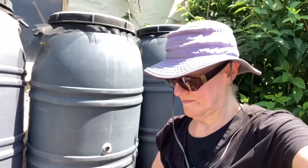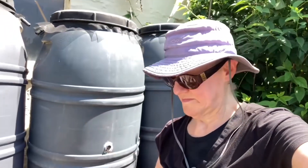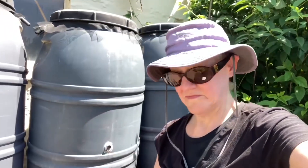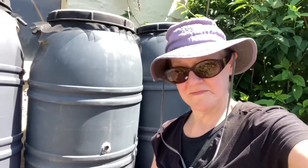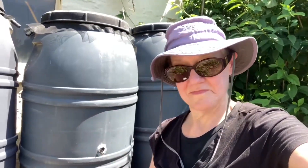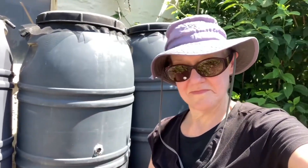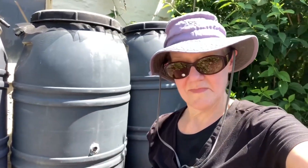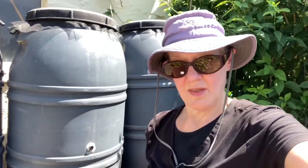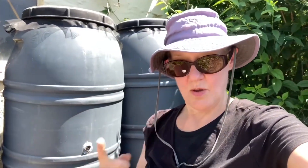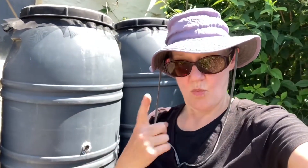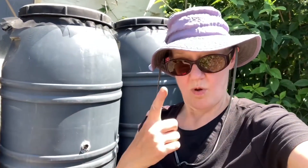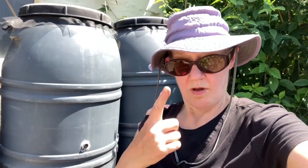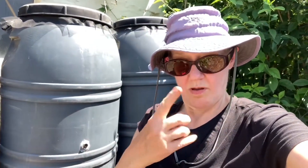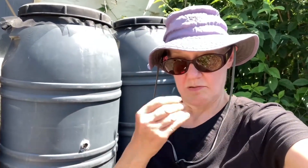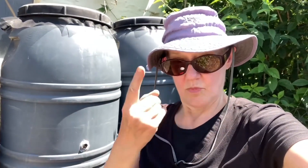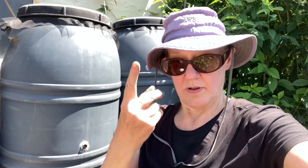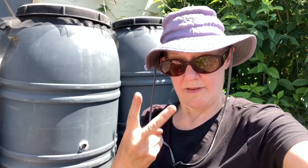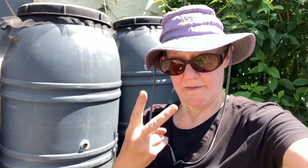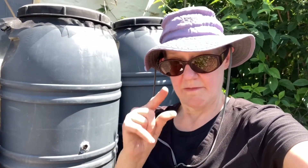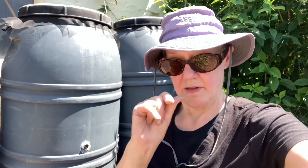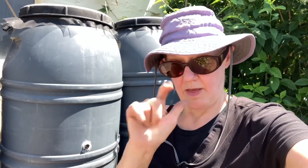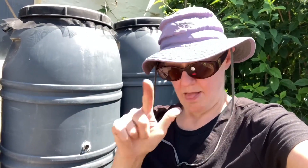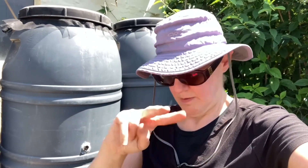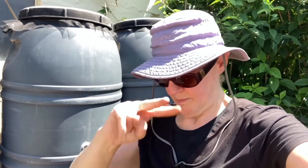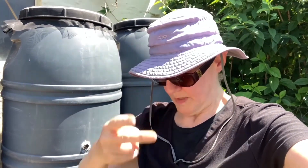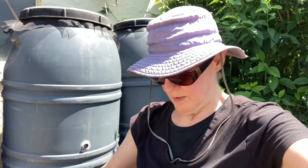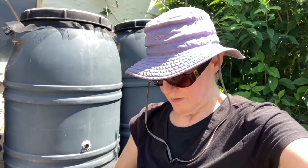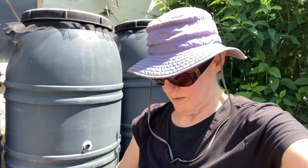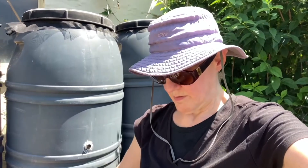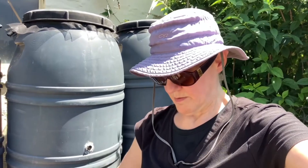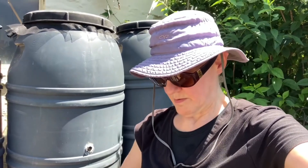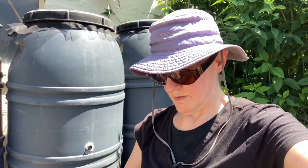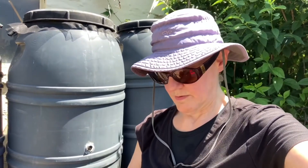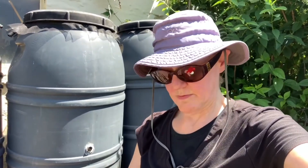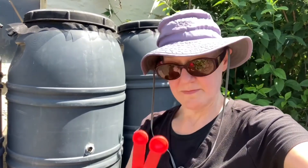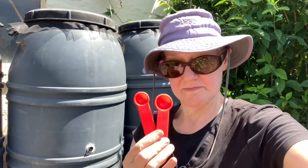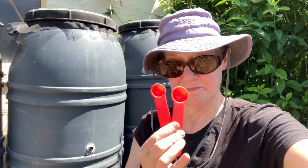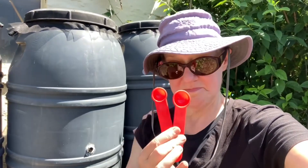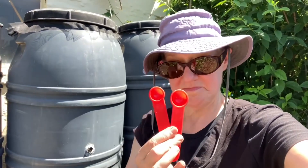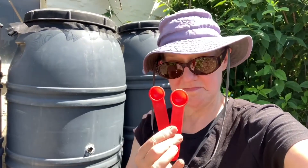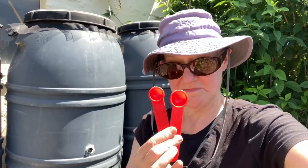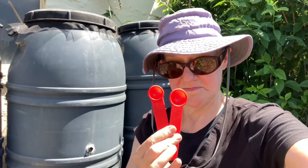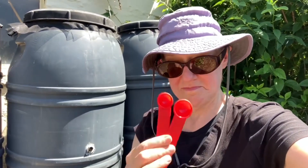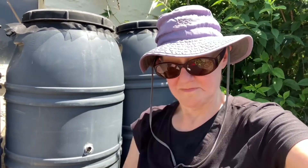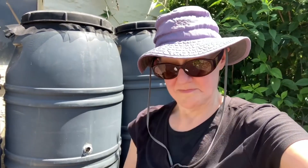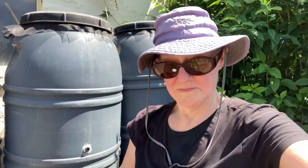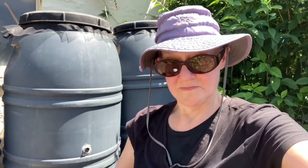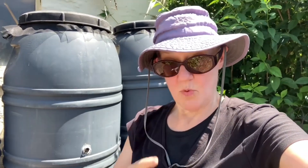this watering can is 1.5 gallons. So I'm going to add 1.5